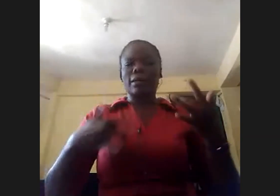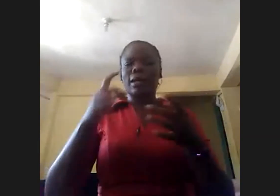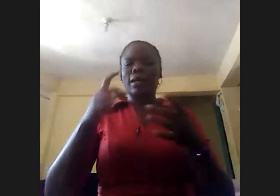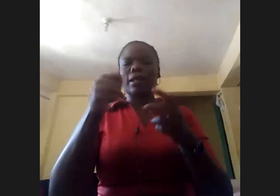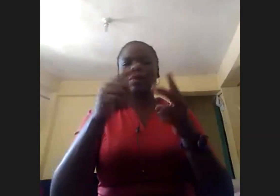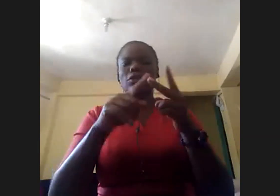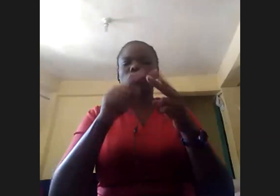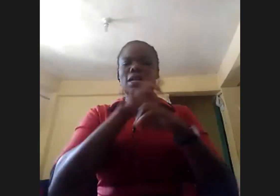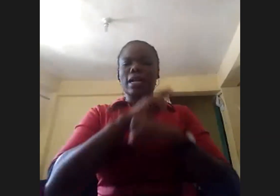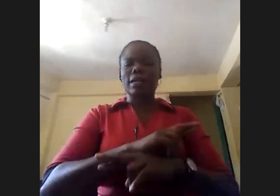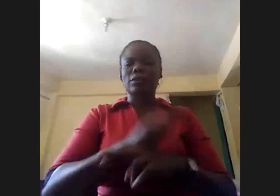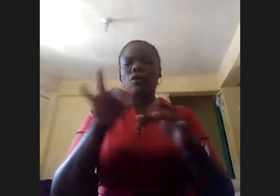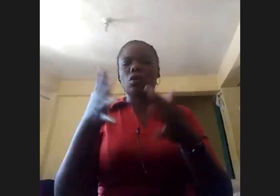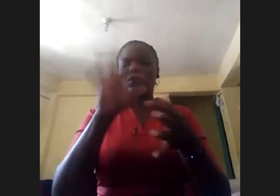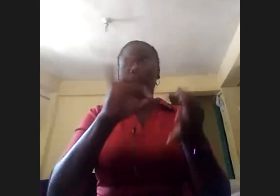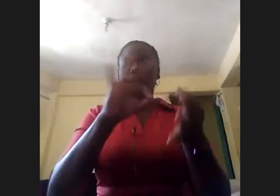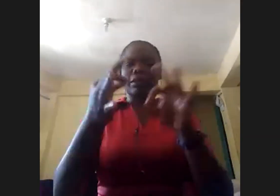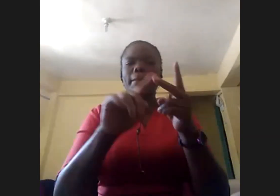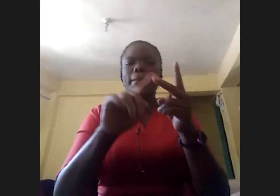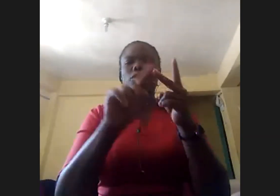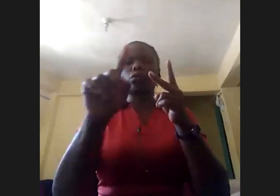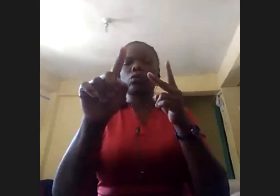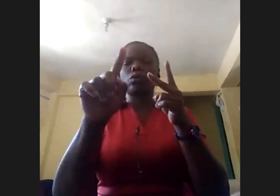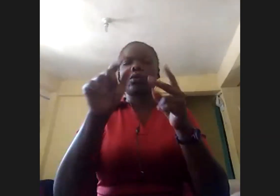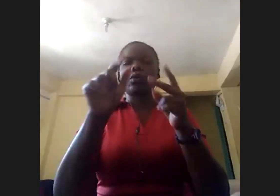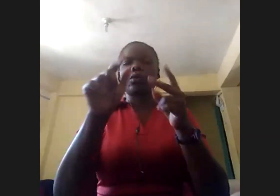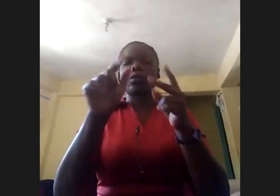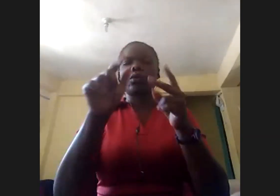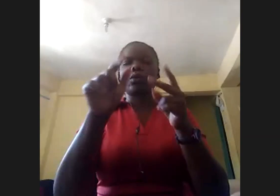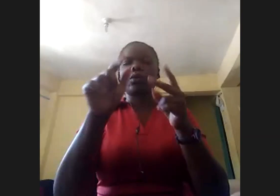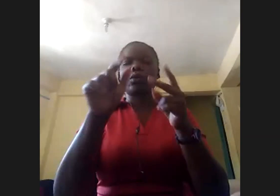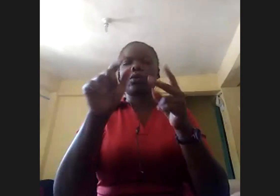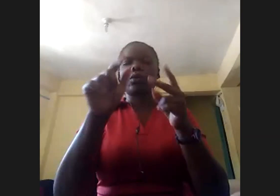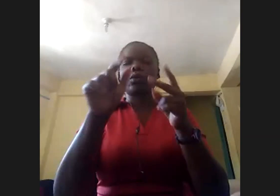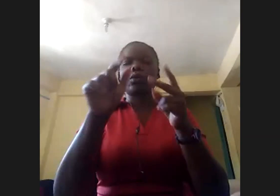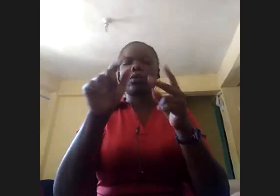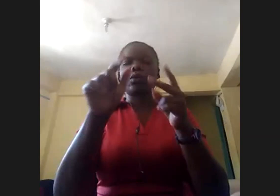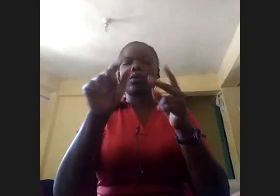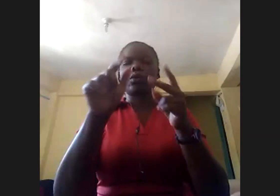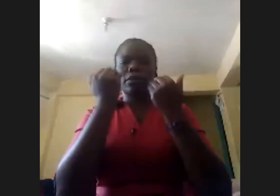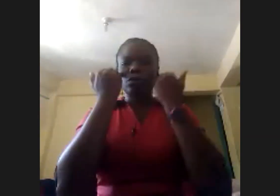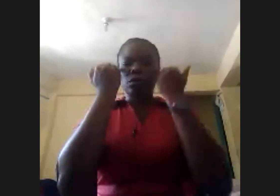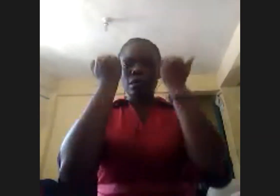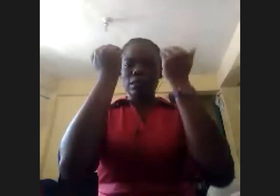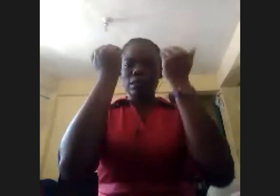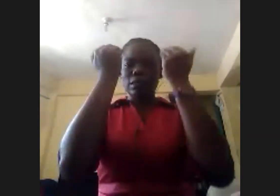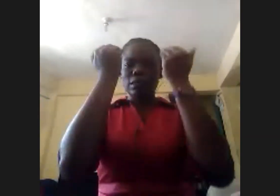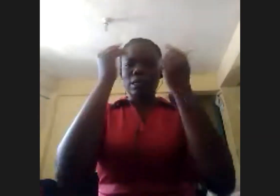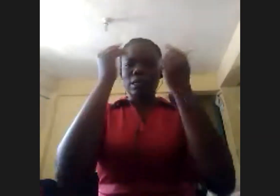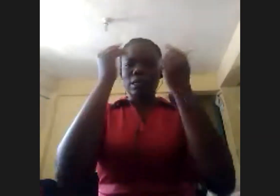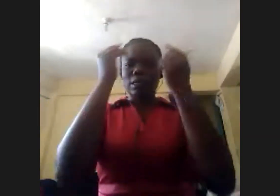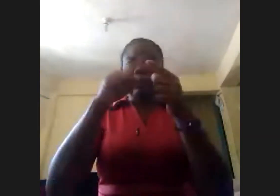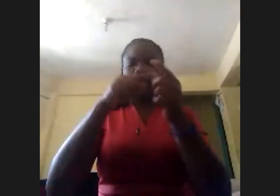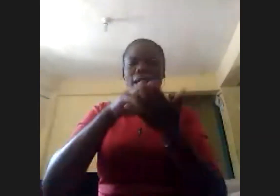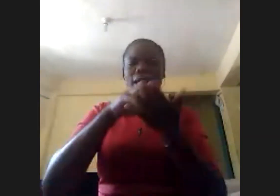experiment. And number two, which is quite sad, is to cope with stress and even elevate depressed mood. So the